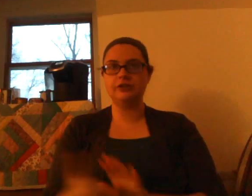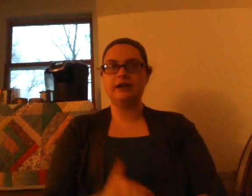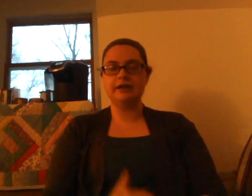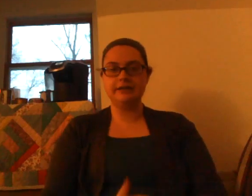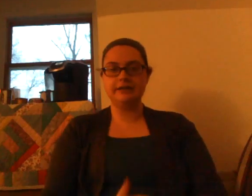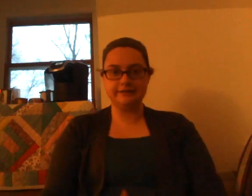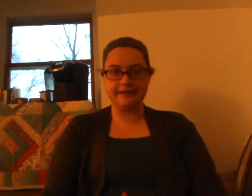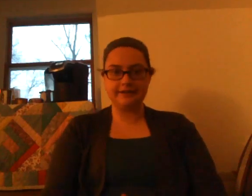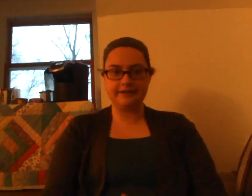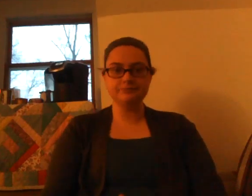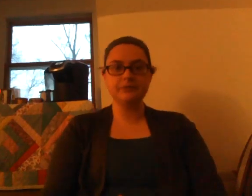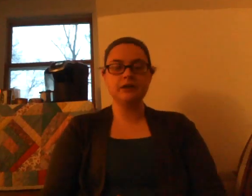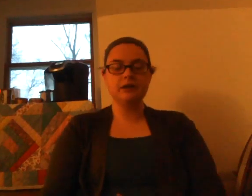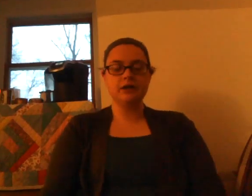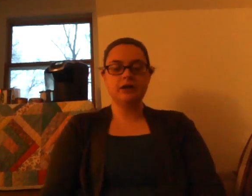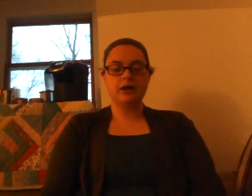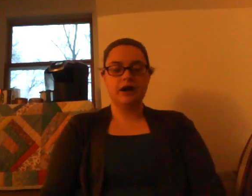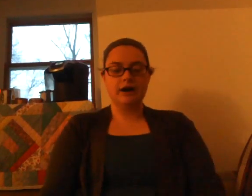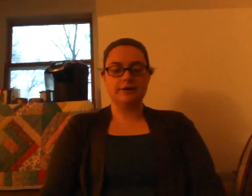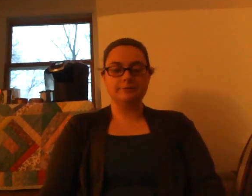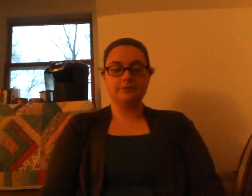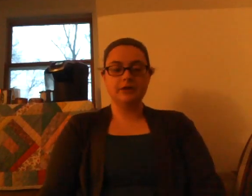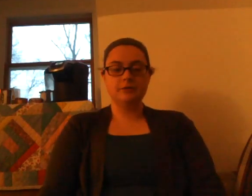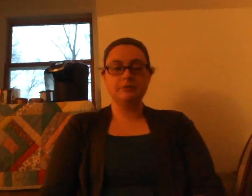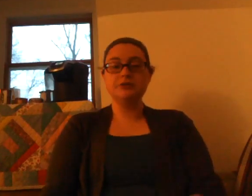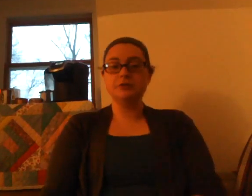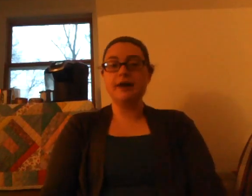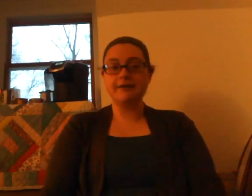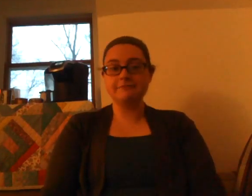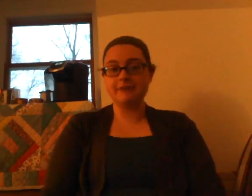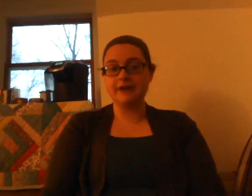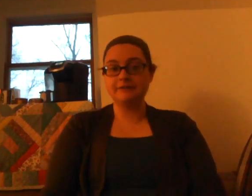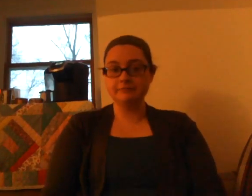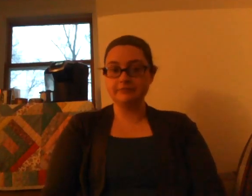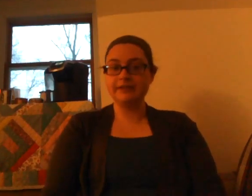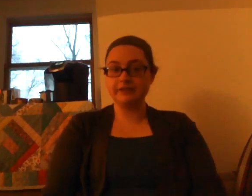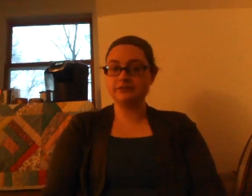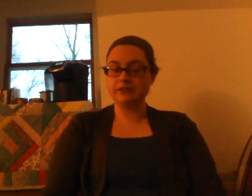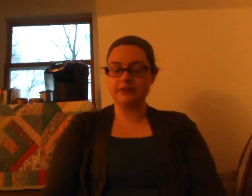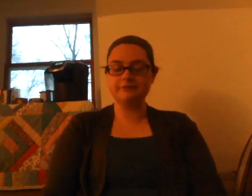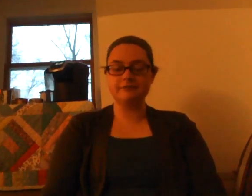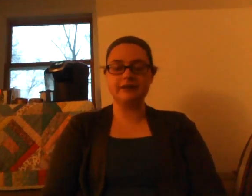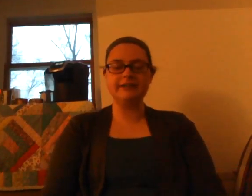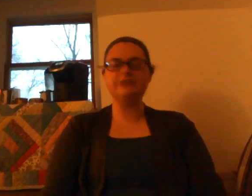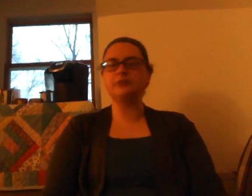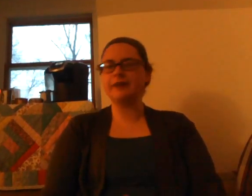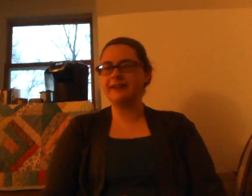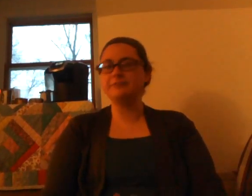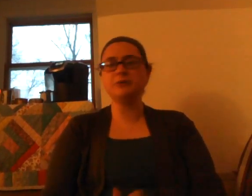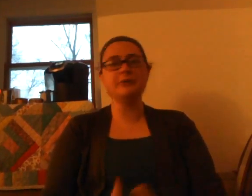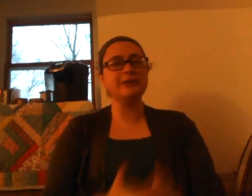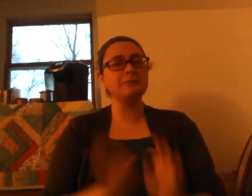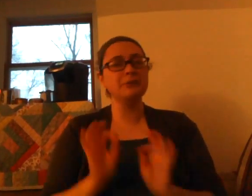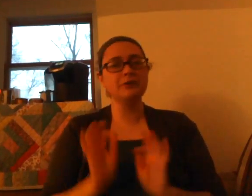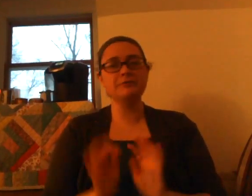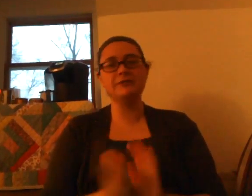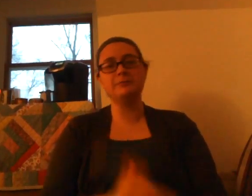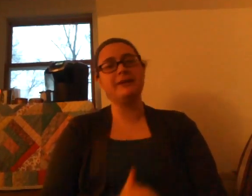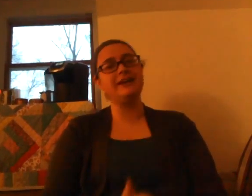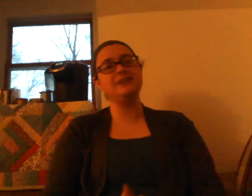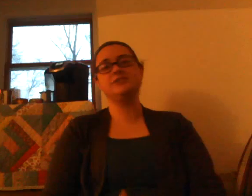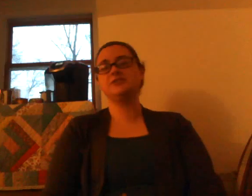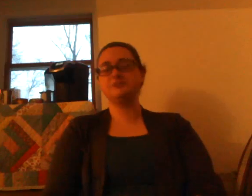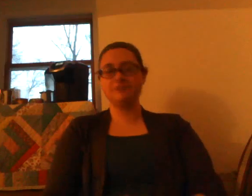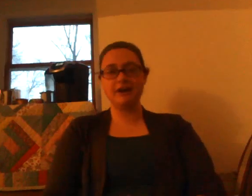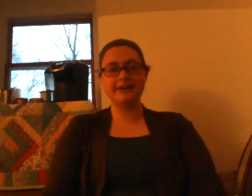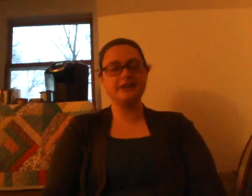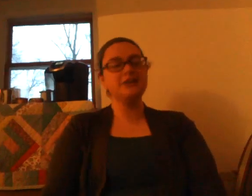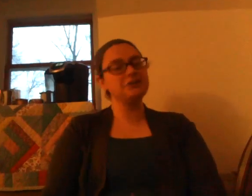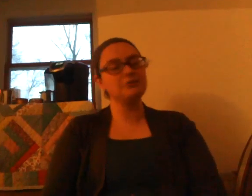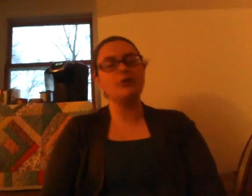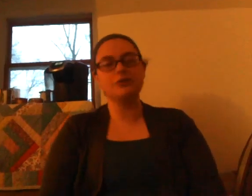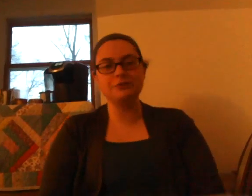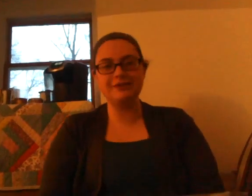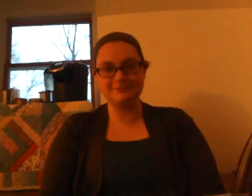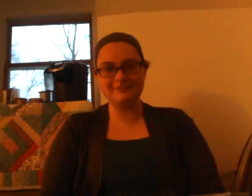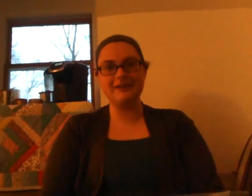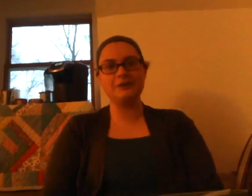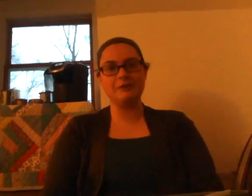an exam. But do have fun. It is a lot of fun, and it's okay if you don't get a perfect page. It's fine. You're all doing very well,